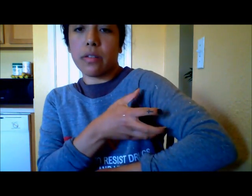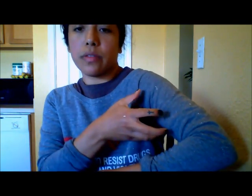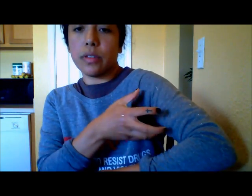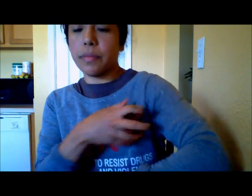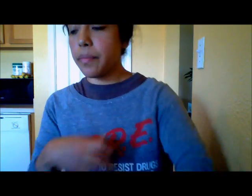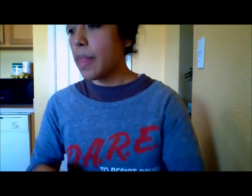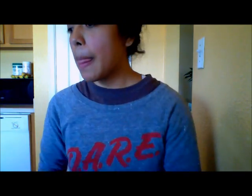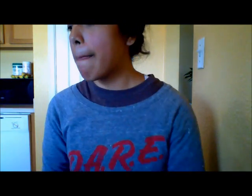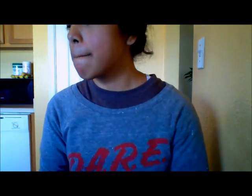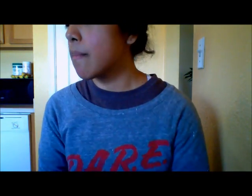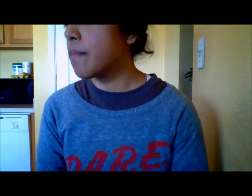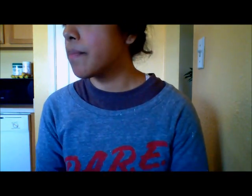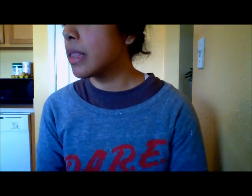Powerful.